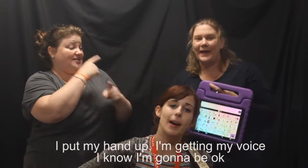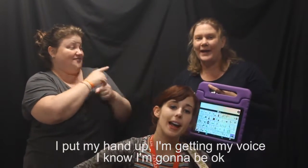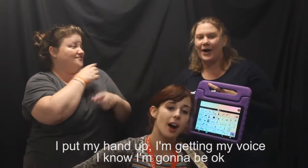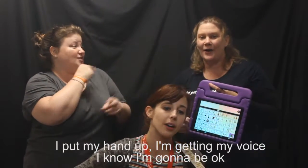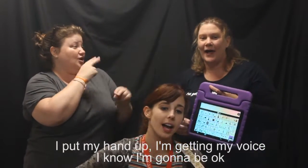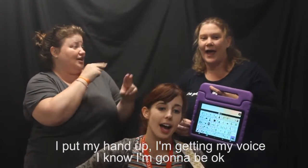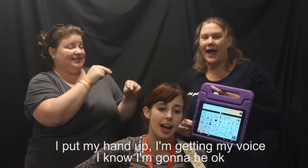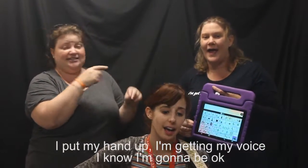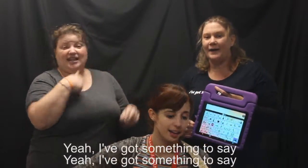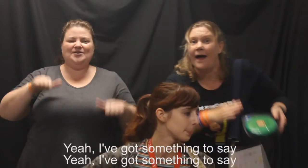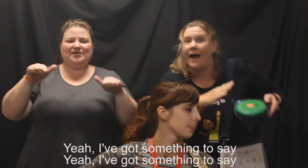be okay